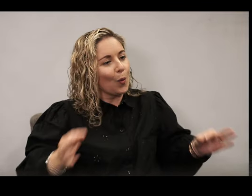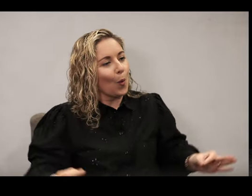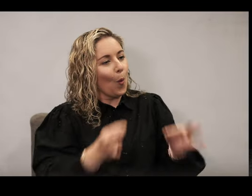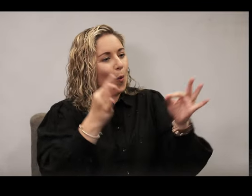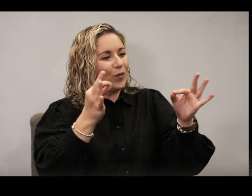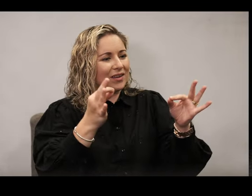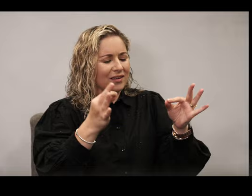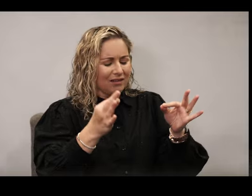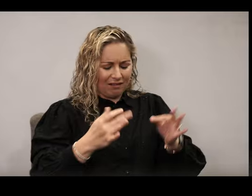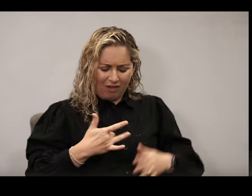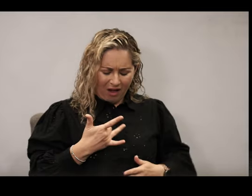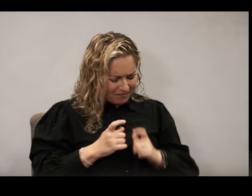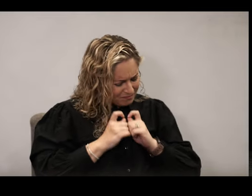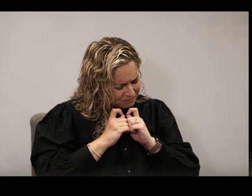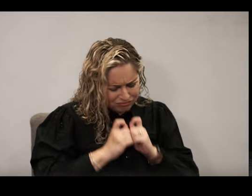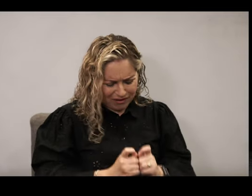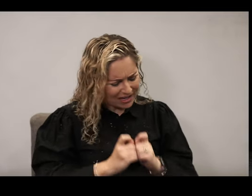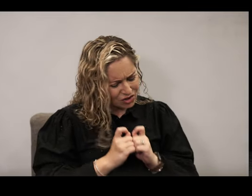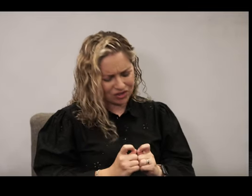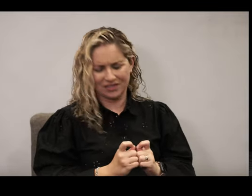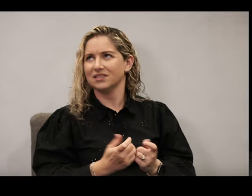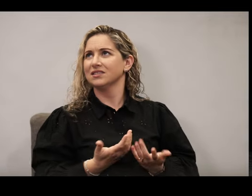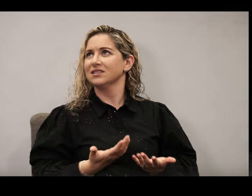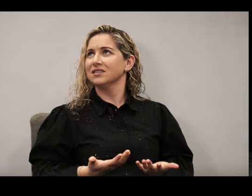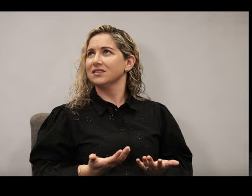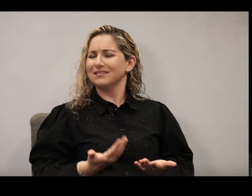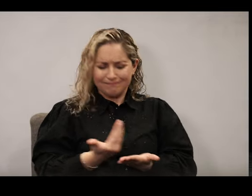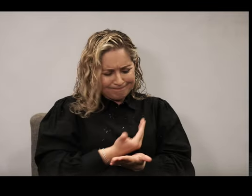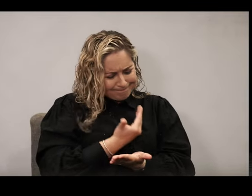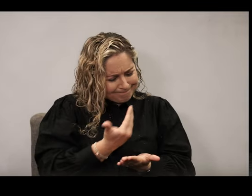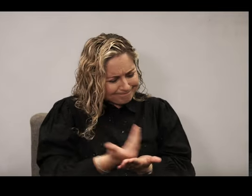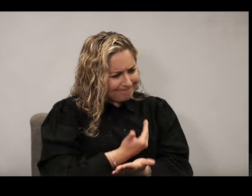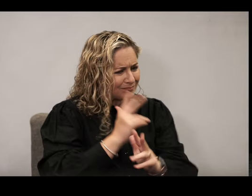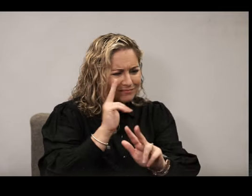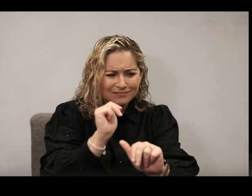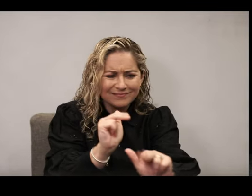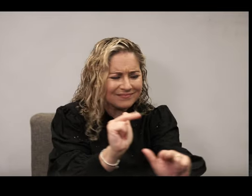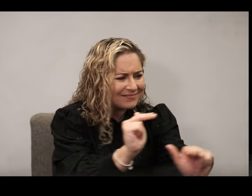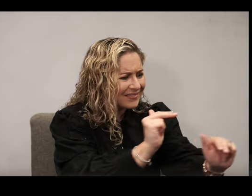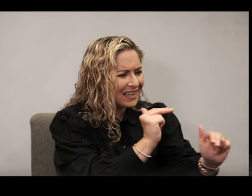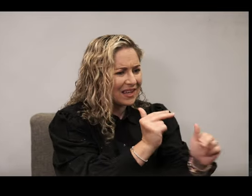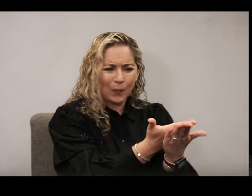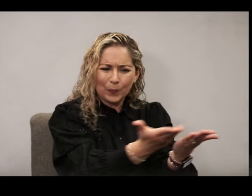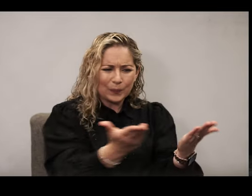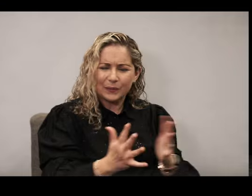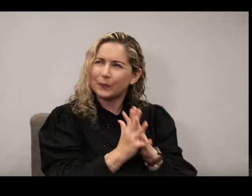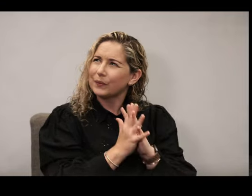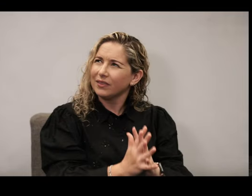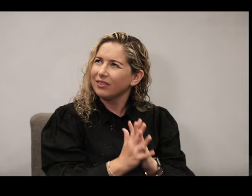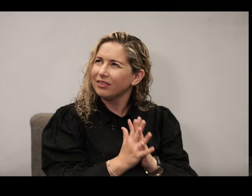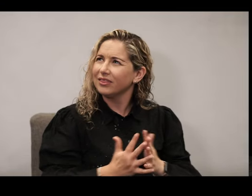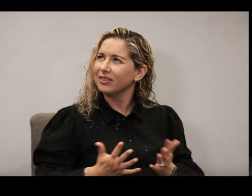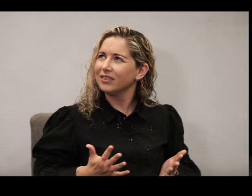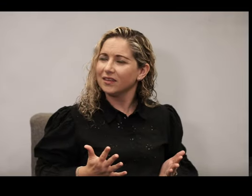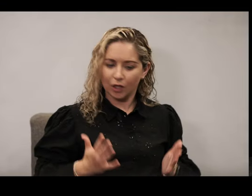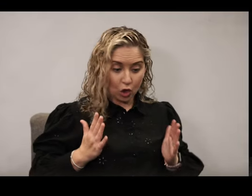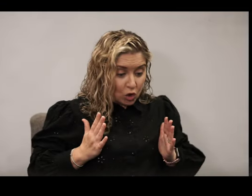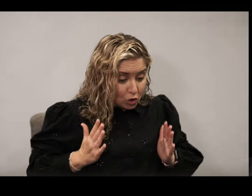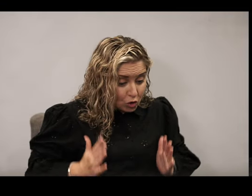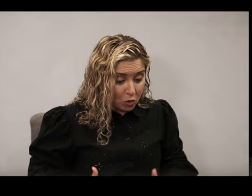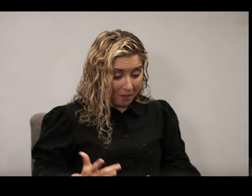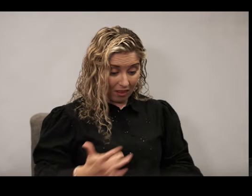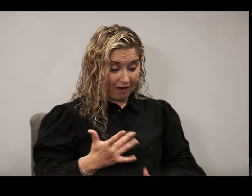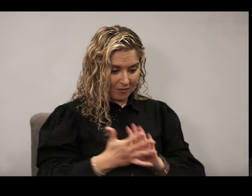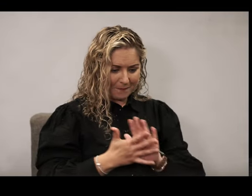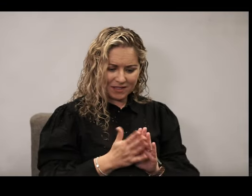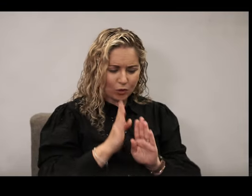of human life, the fundamental equality and worth of all people, that the truly human life is the life of holiness,